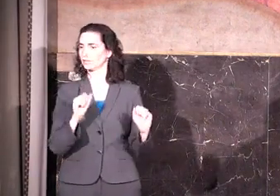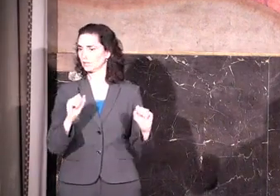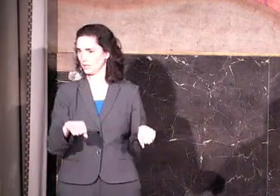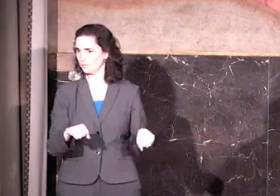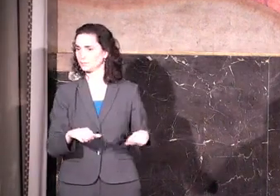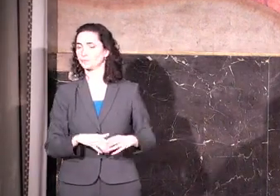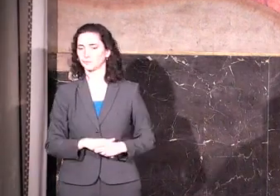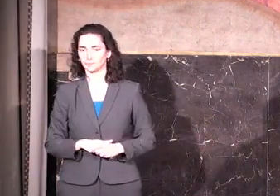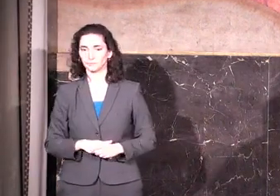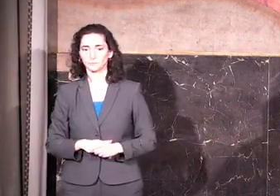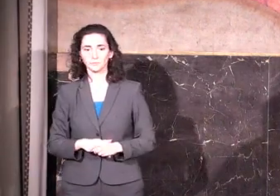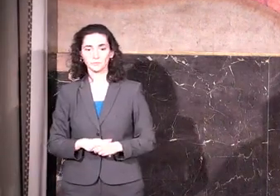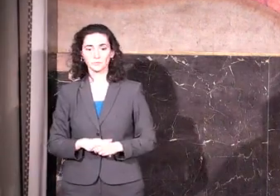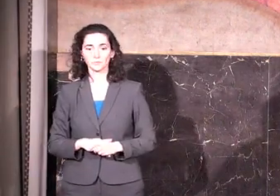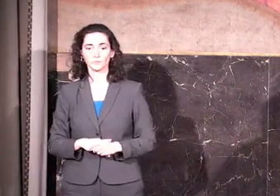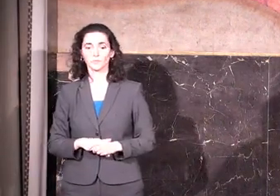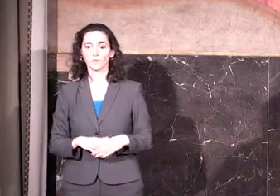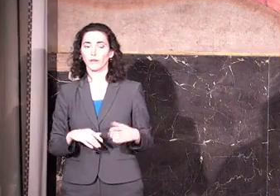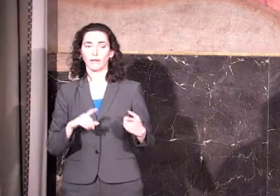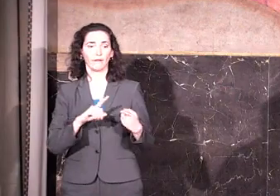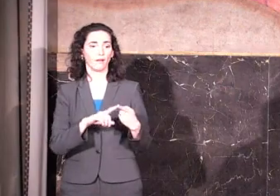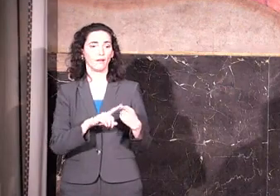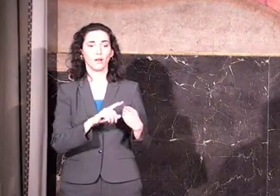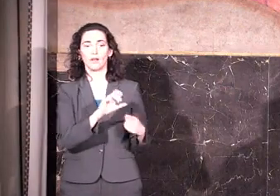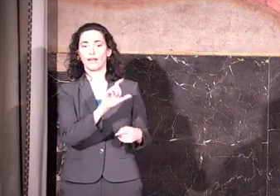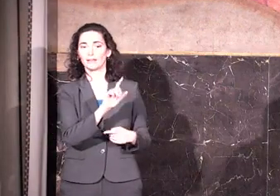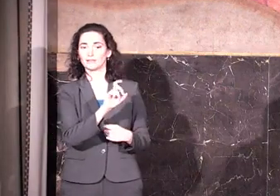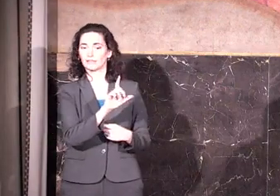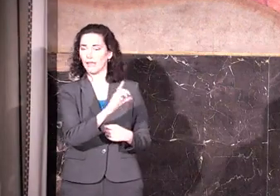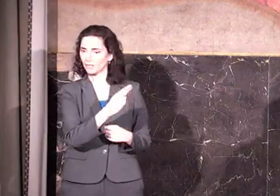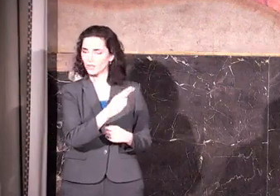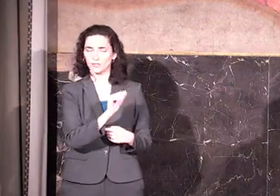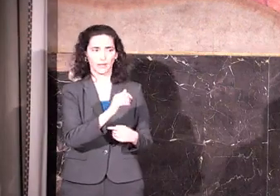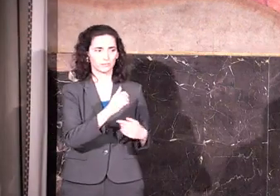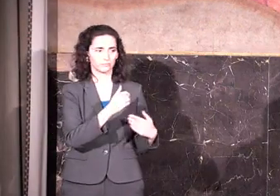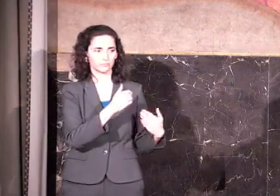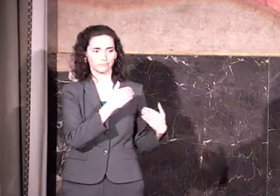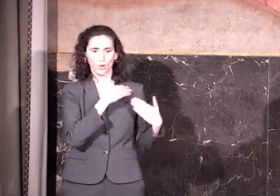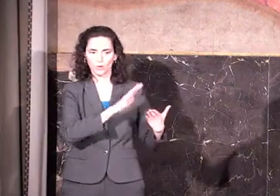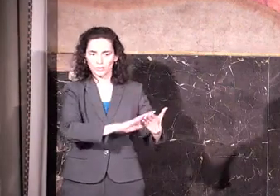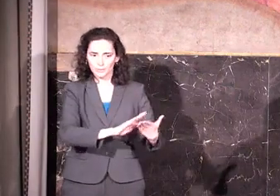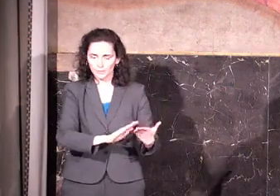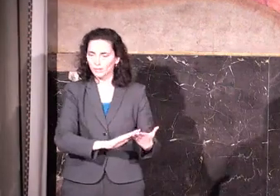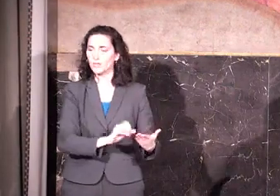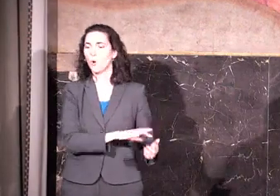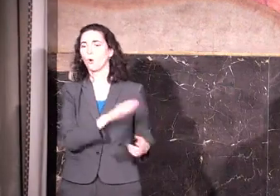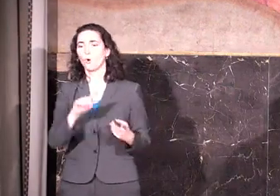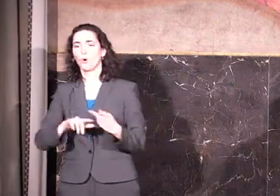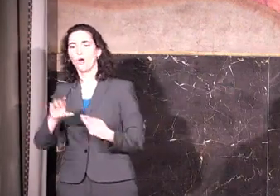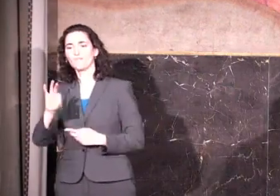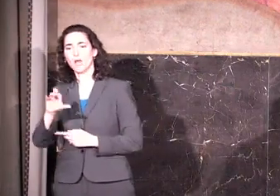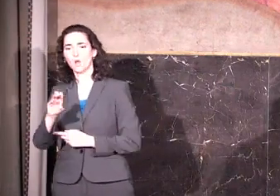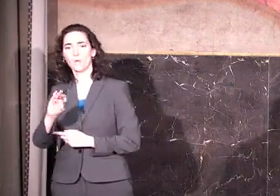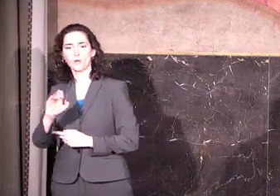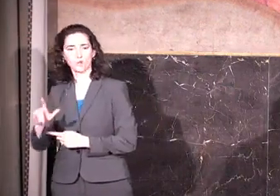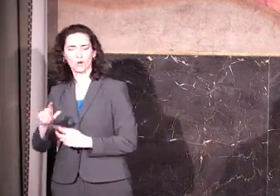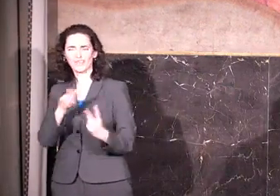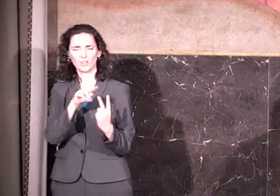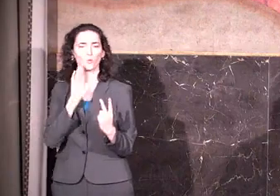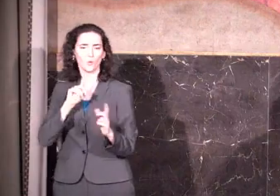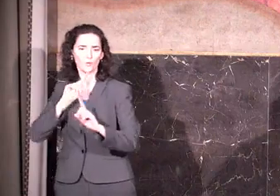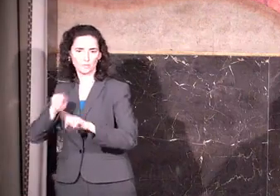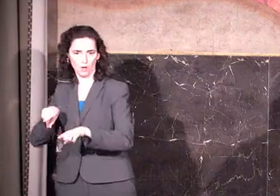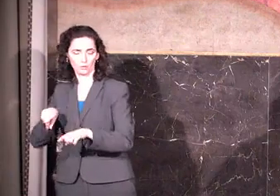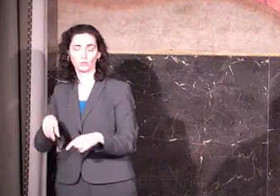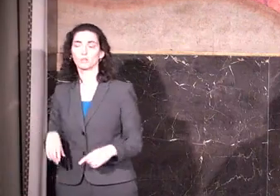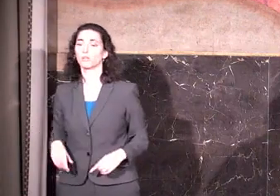looking into, and either a sanitarian from LDH or a fire marshal deputy will respond to that complaint. We've created a how-to video on